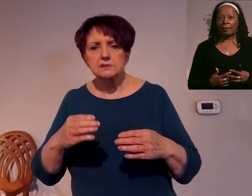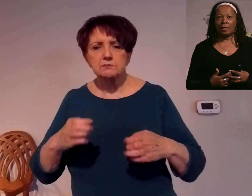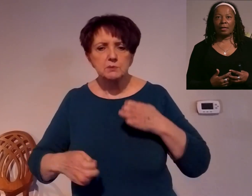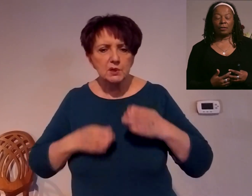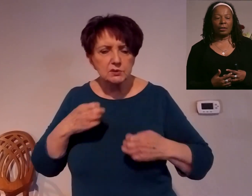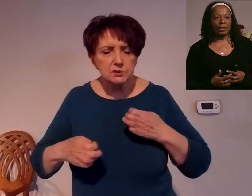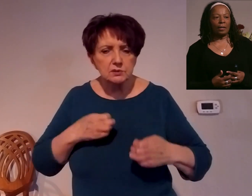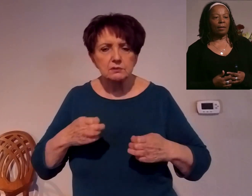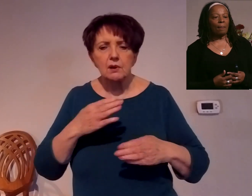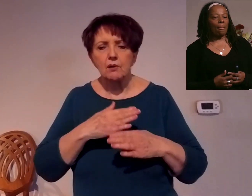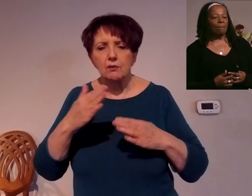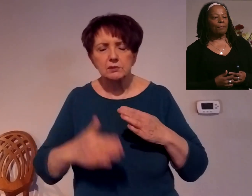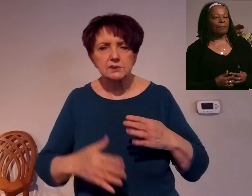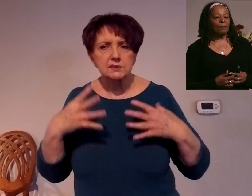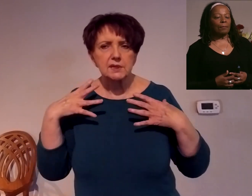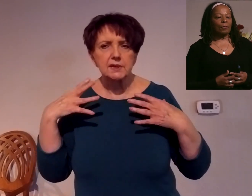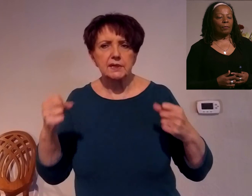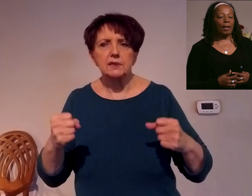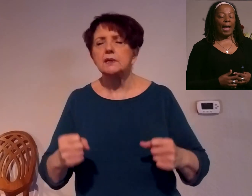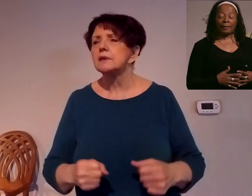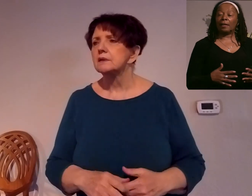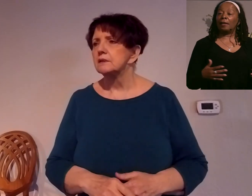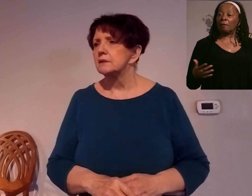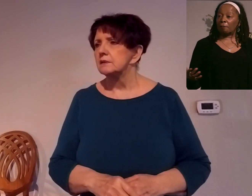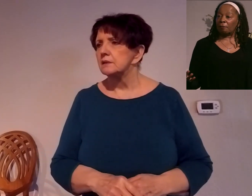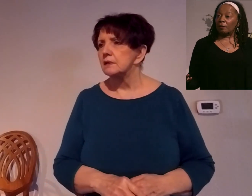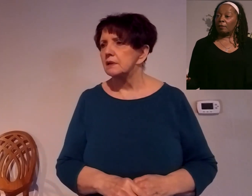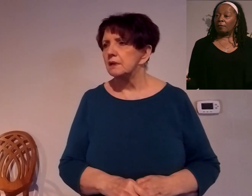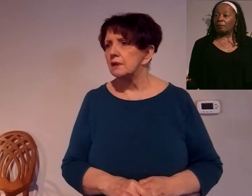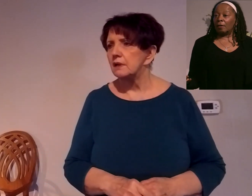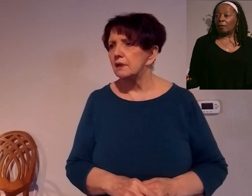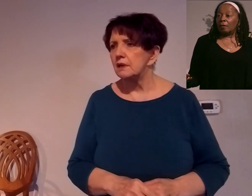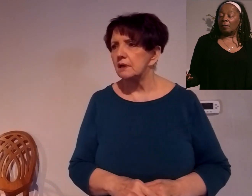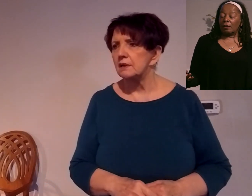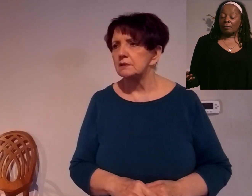wholeness and healing. And if